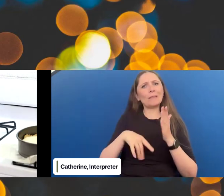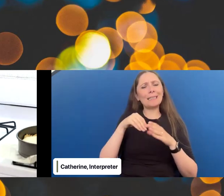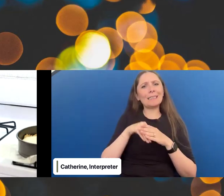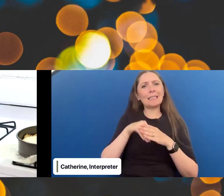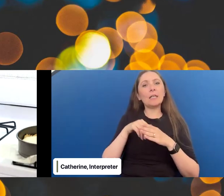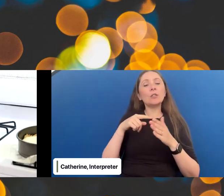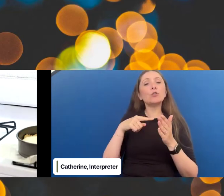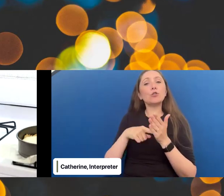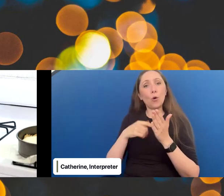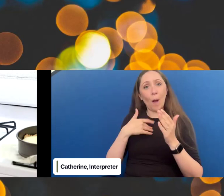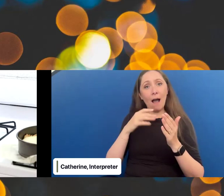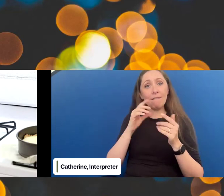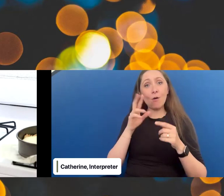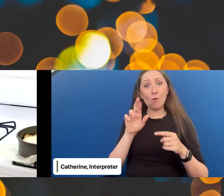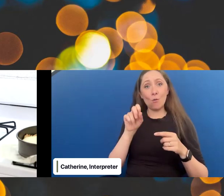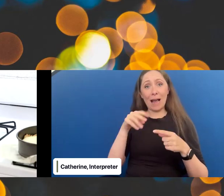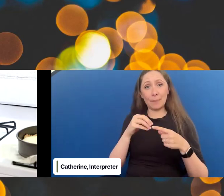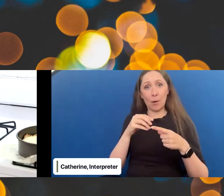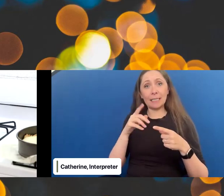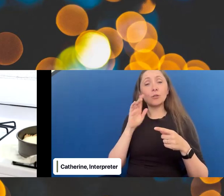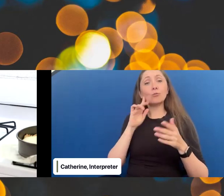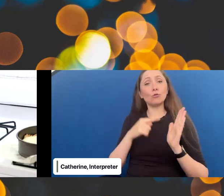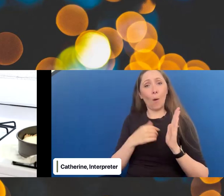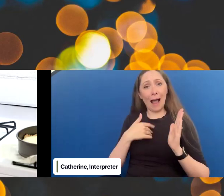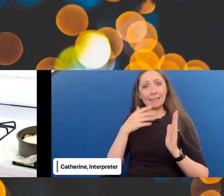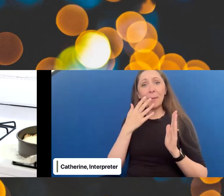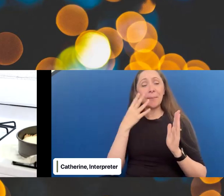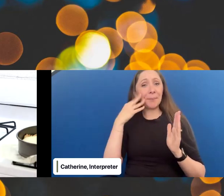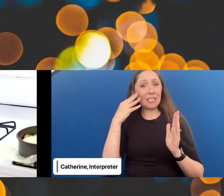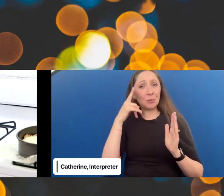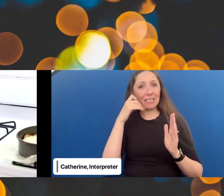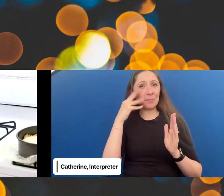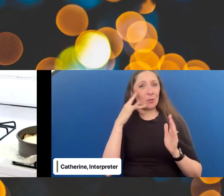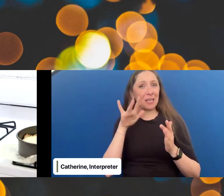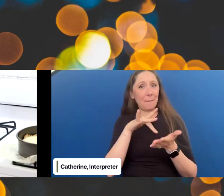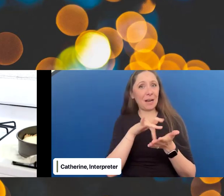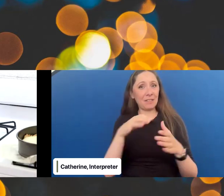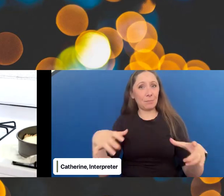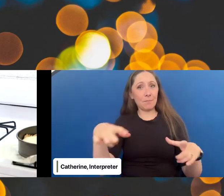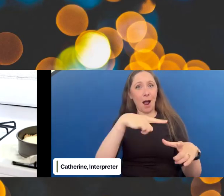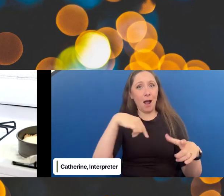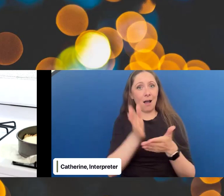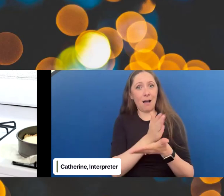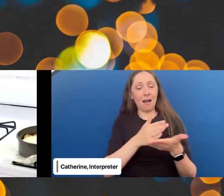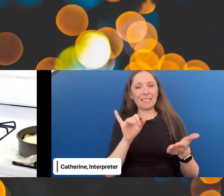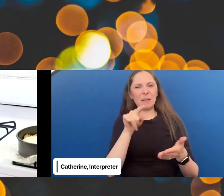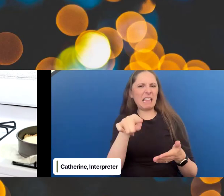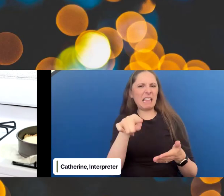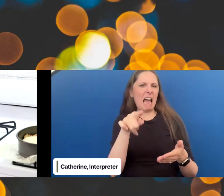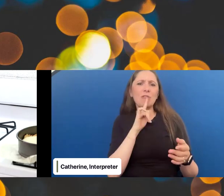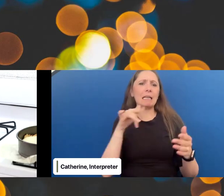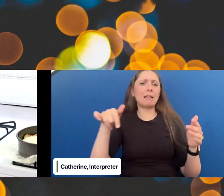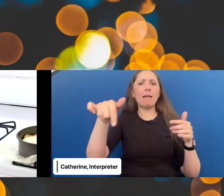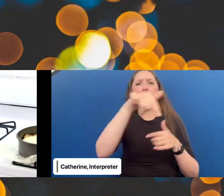there's raspberries. You're going to show that there's peaches because we're going to put the peaches in the middle. So just something like that. Again, you can line it